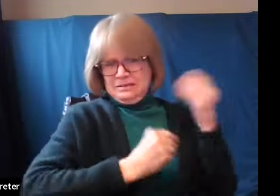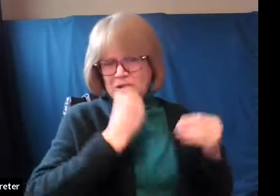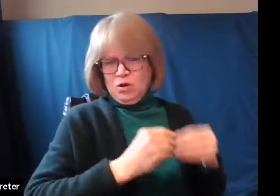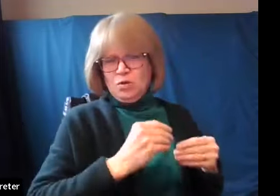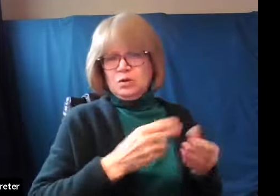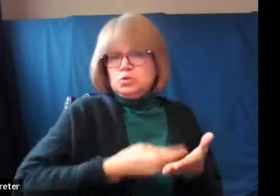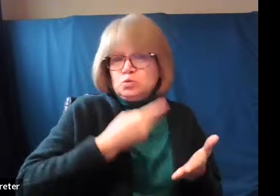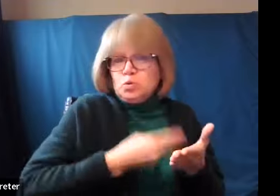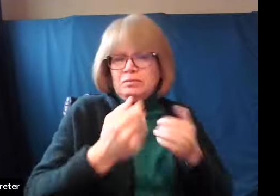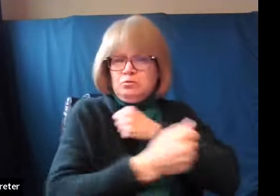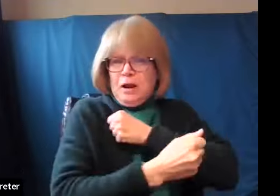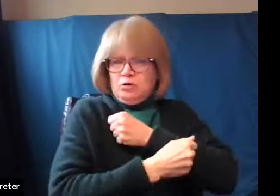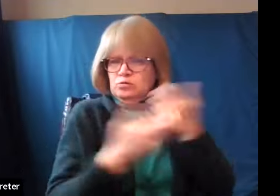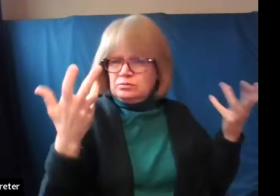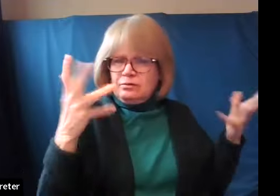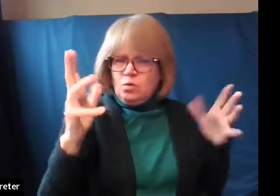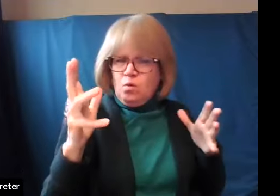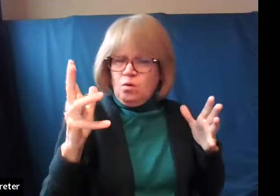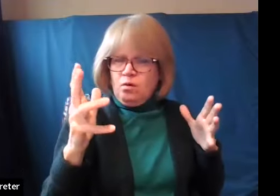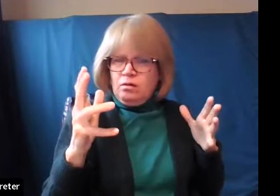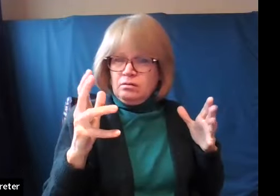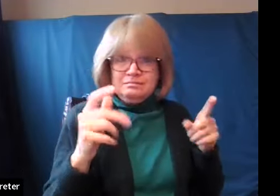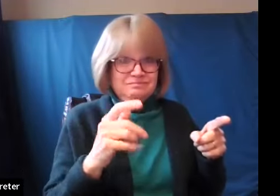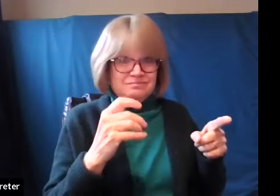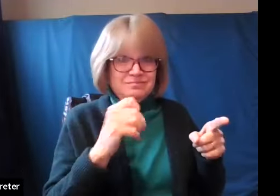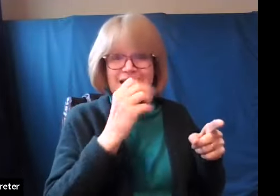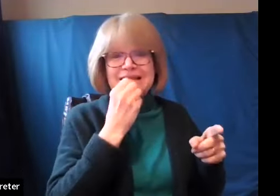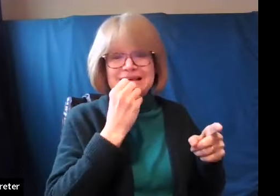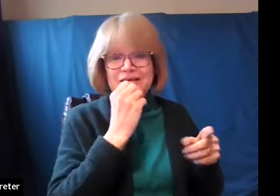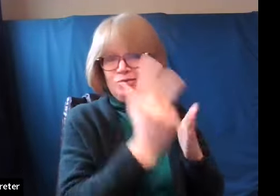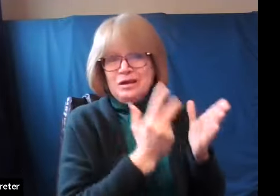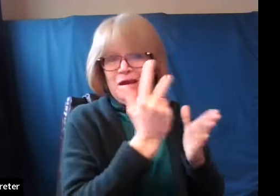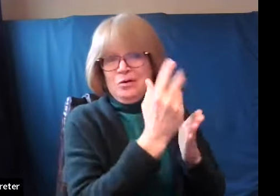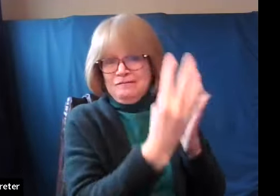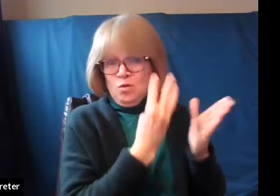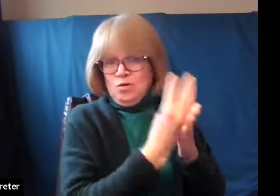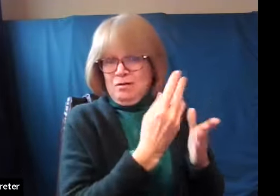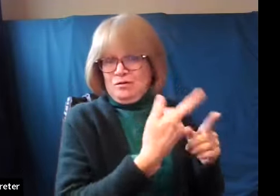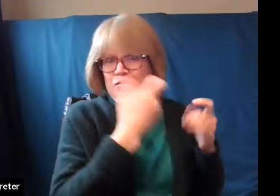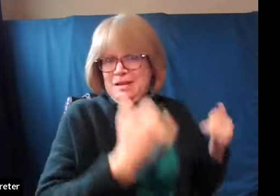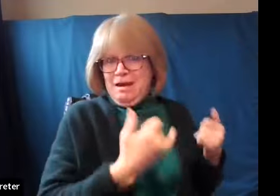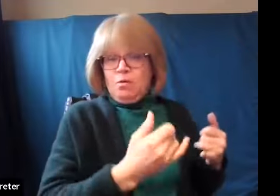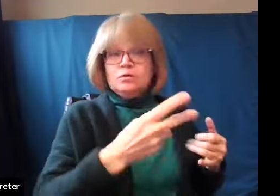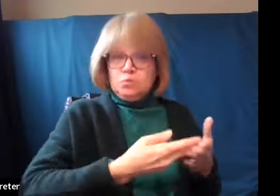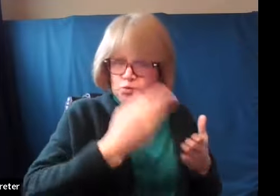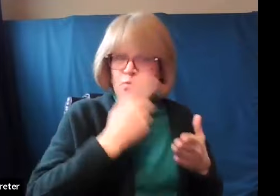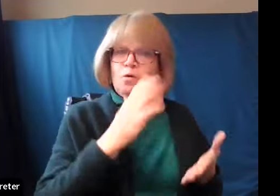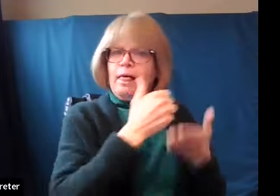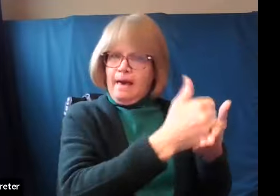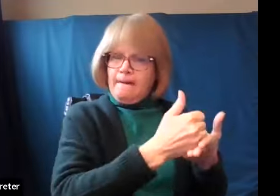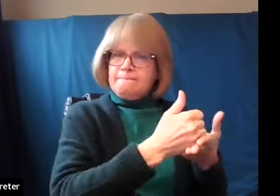just soup and crackers. I mean, if you're not eating for another 3 or 4 hours, the soup will help tide you